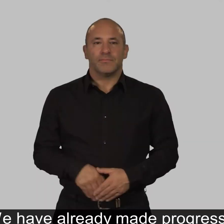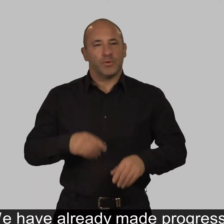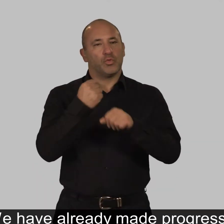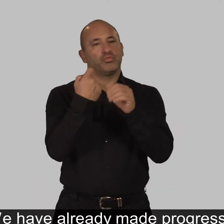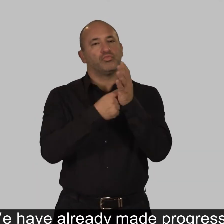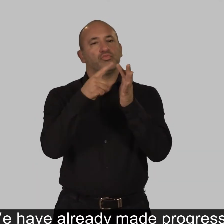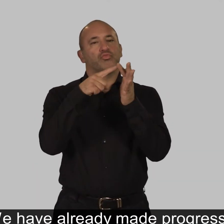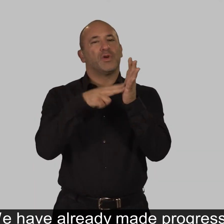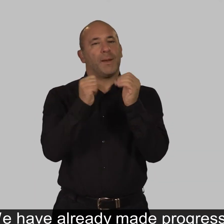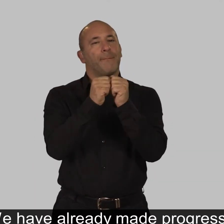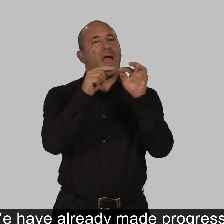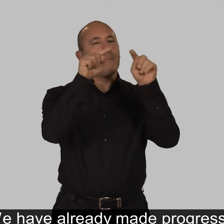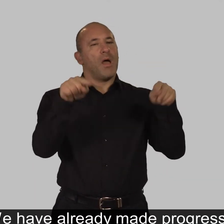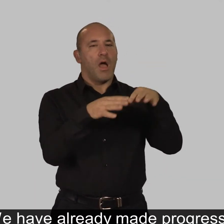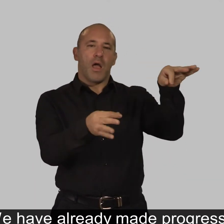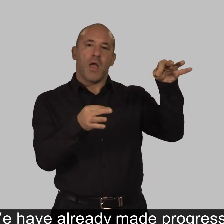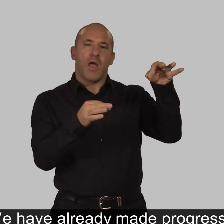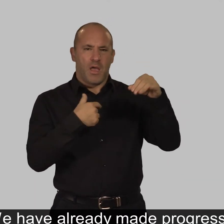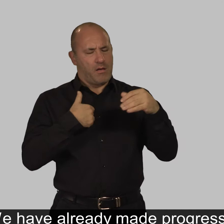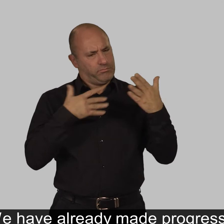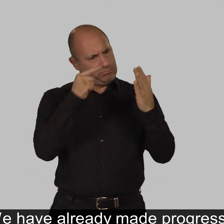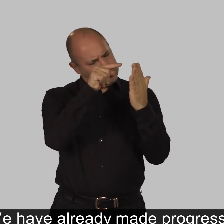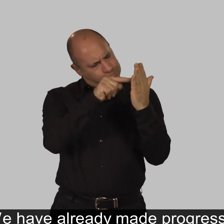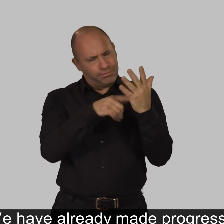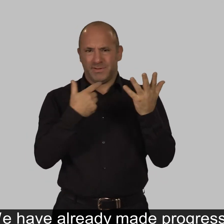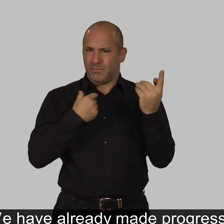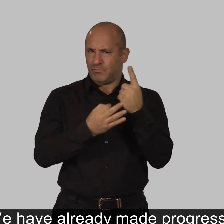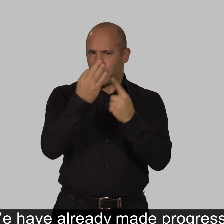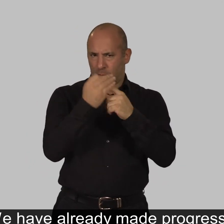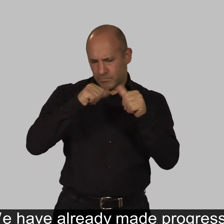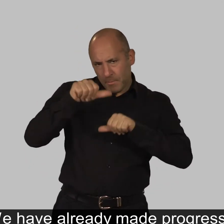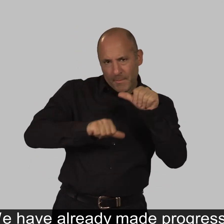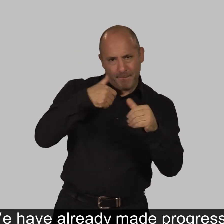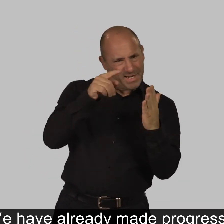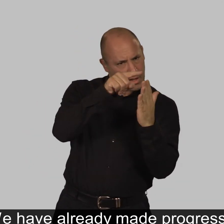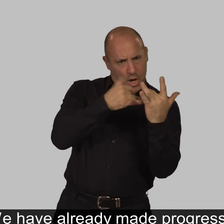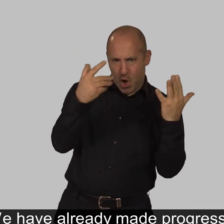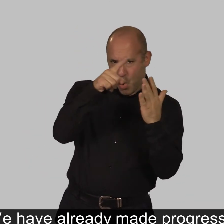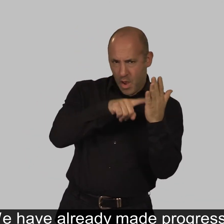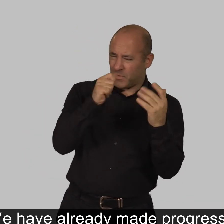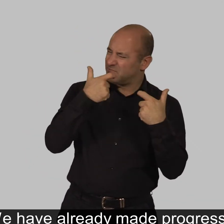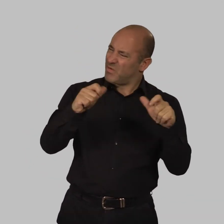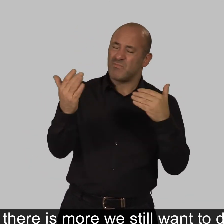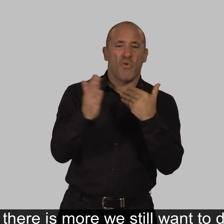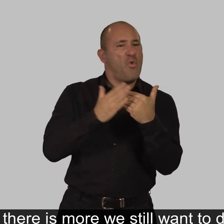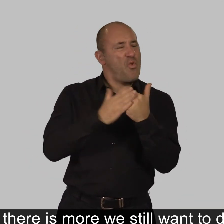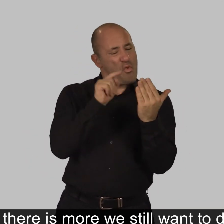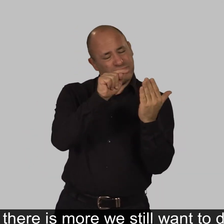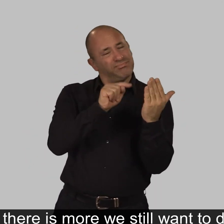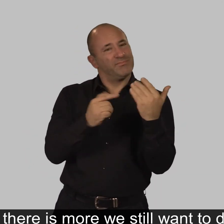We have already made progress on many things in the Green Paper. But there is more we still